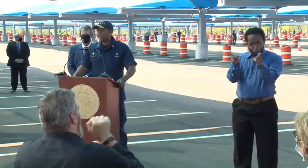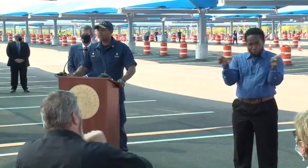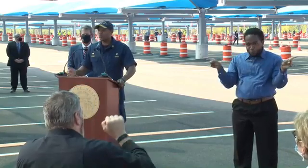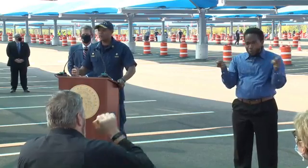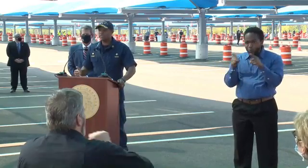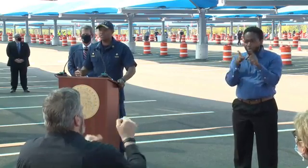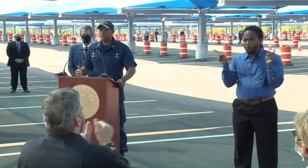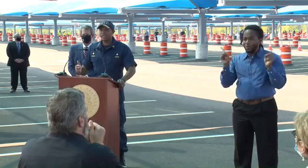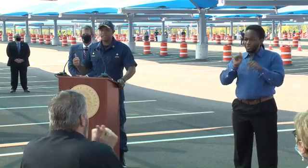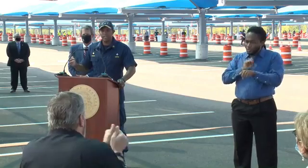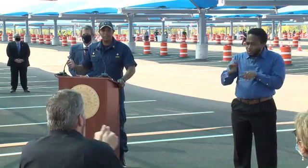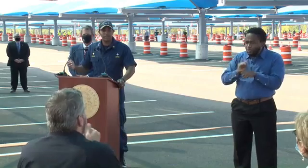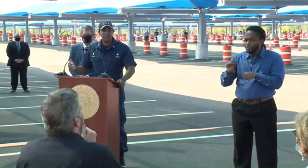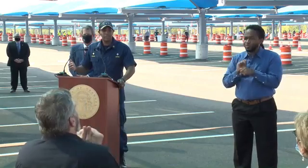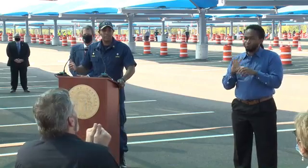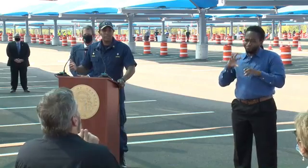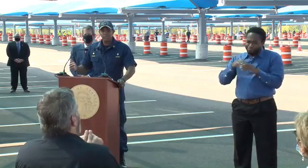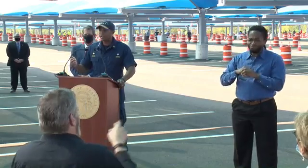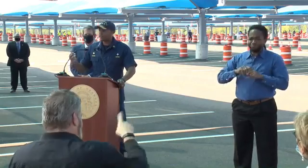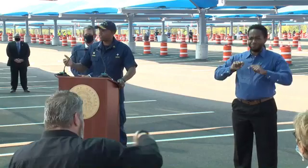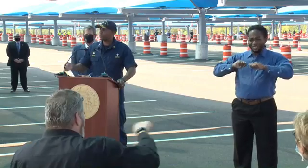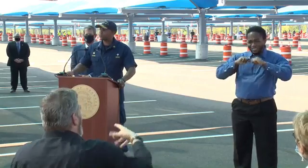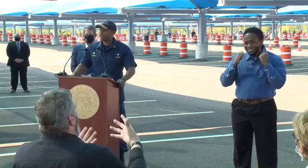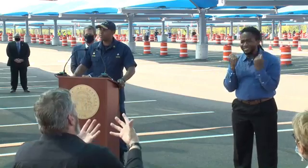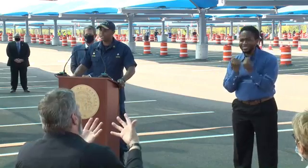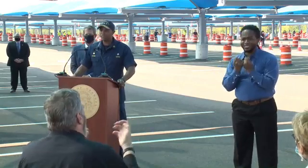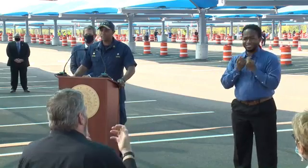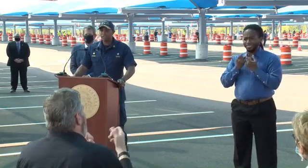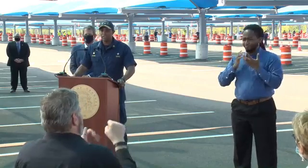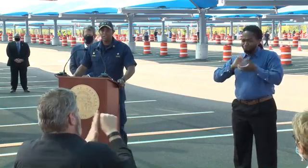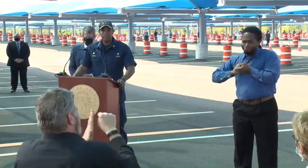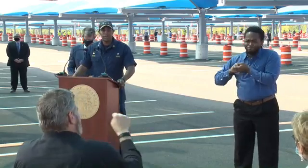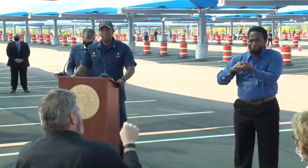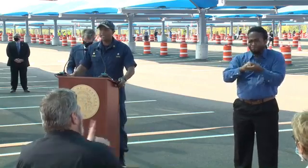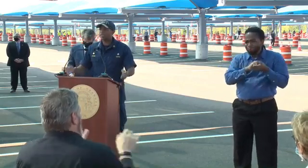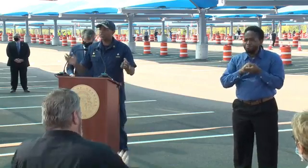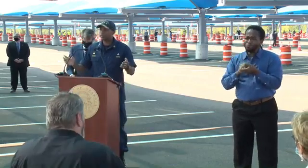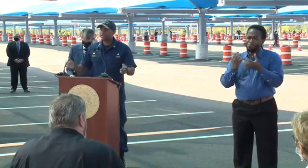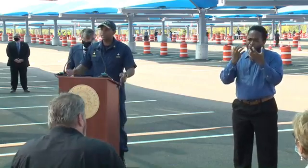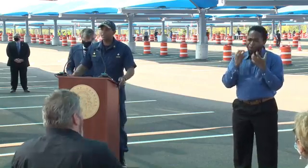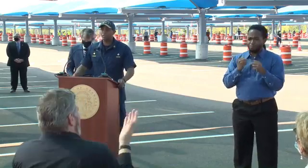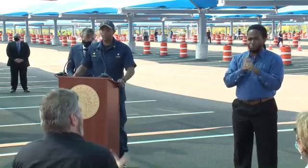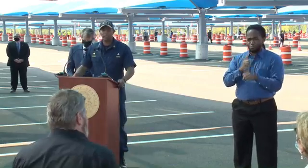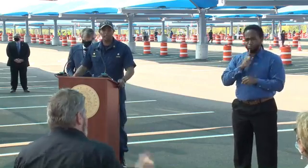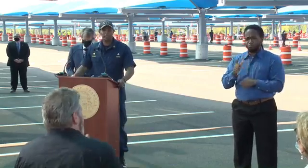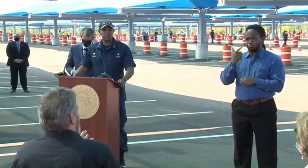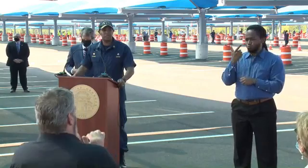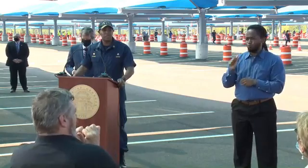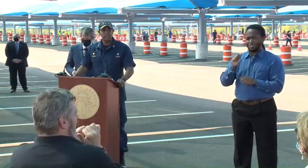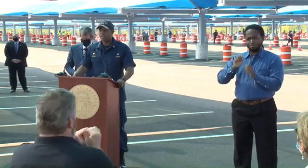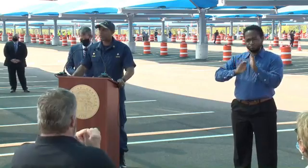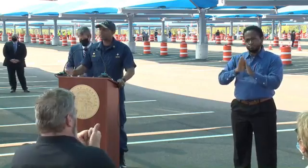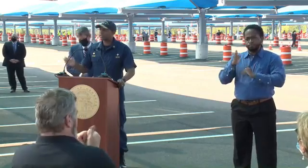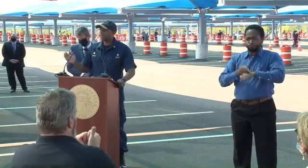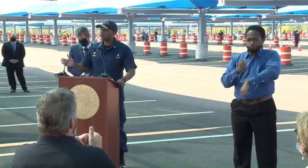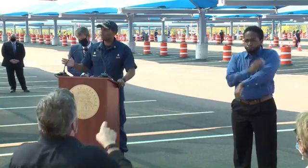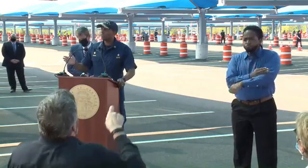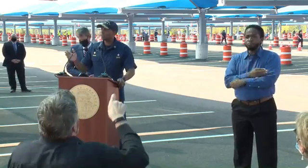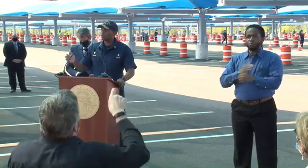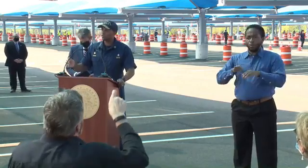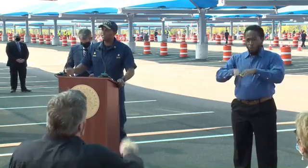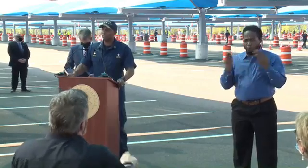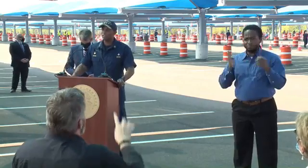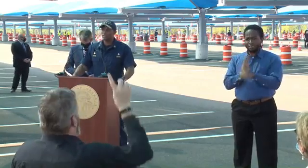they realize the way to a safe and efficient reopening is by taking those basic public health measures that will